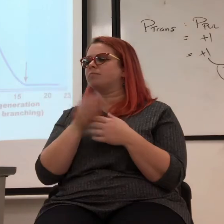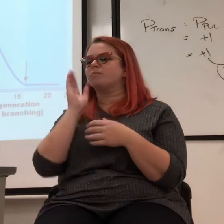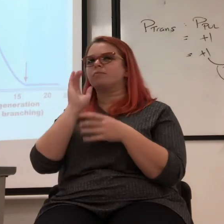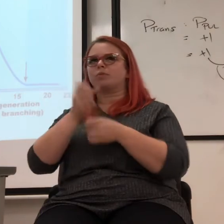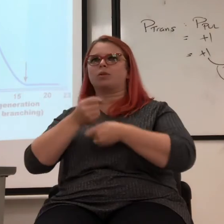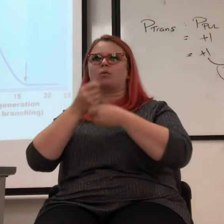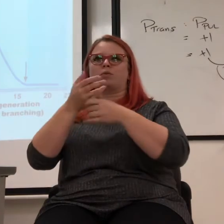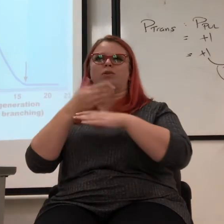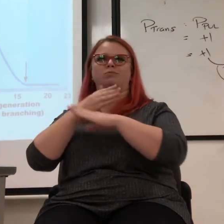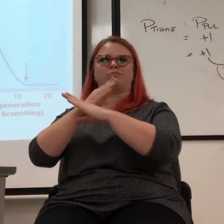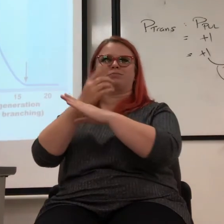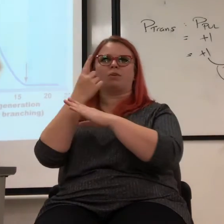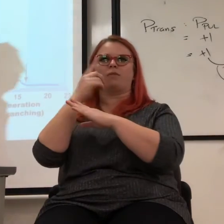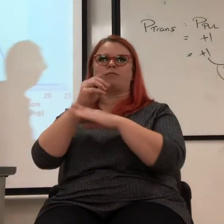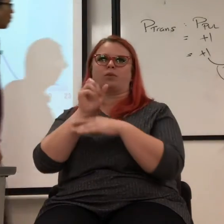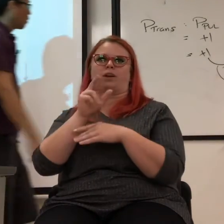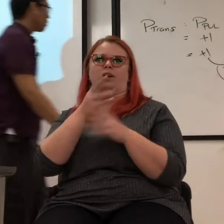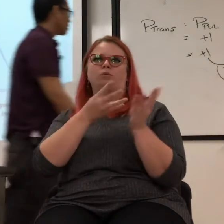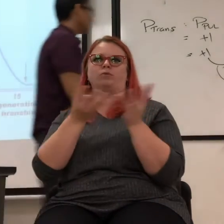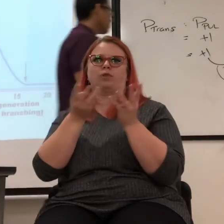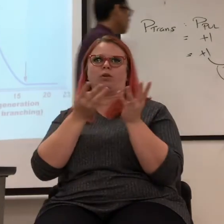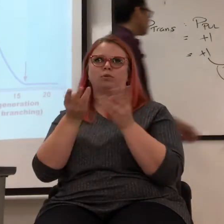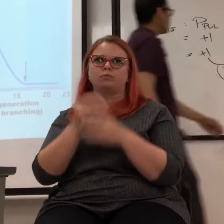causing a resistance for air to flow.